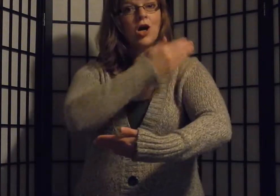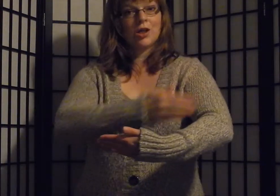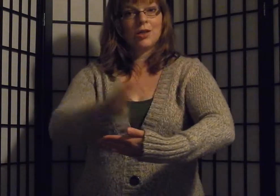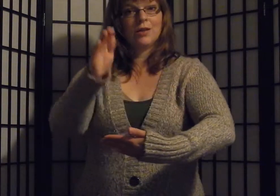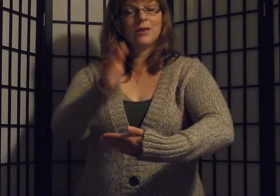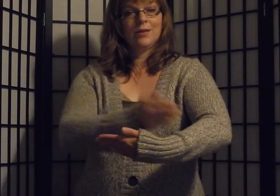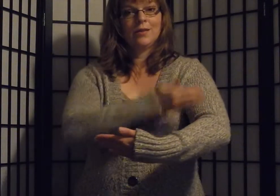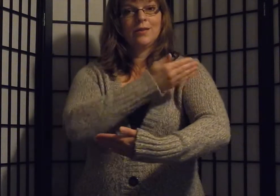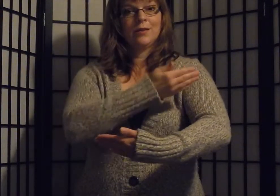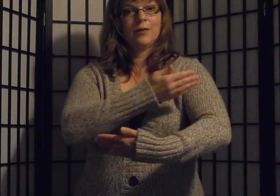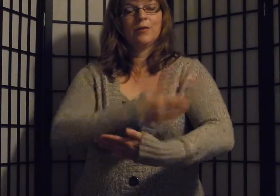song.